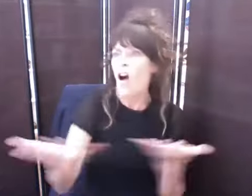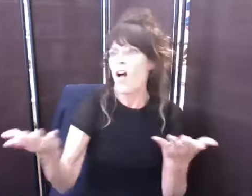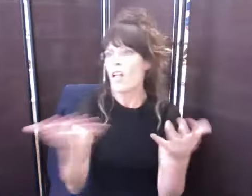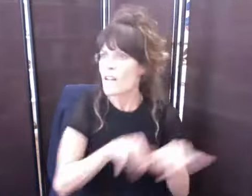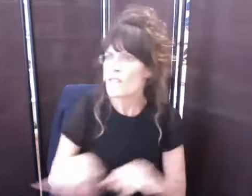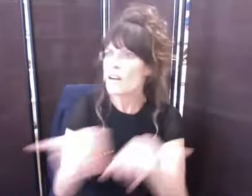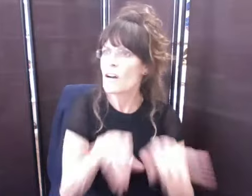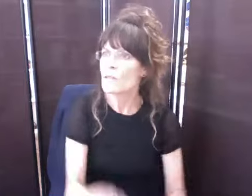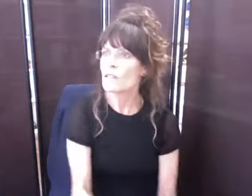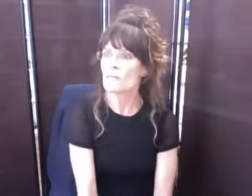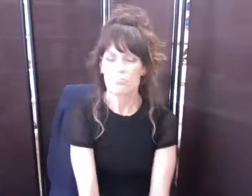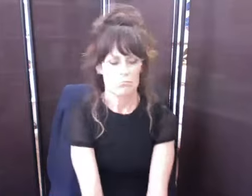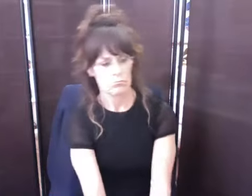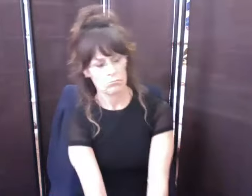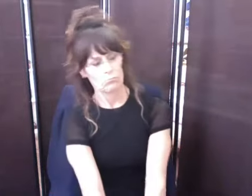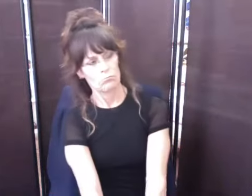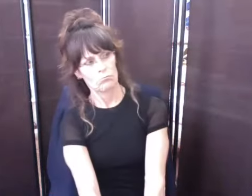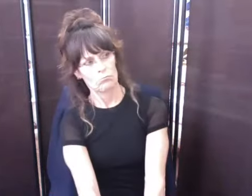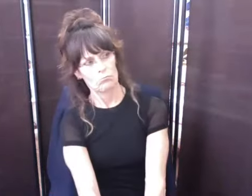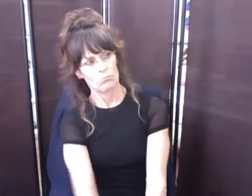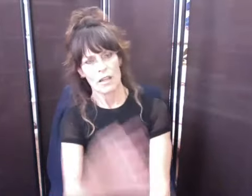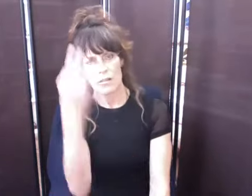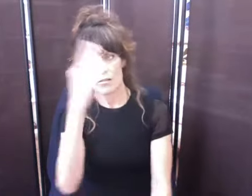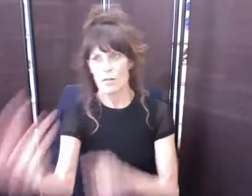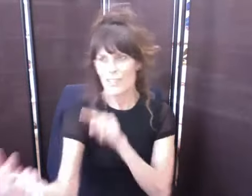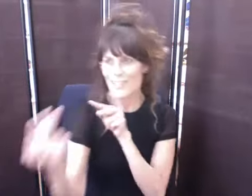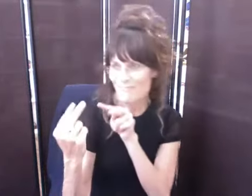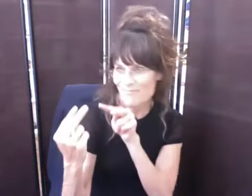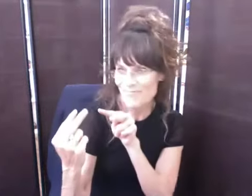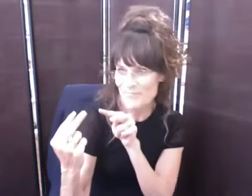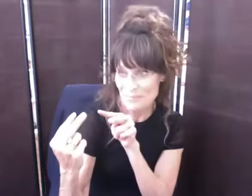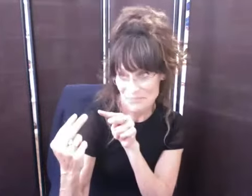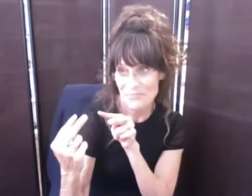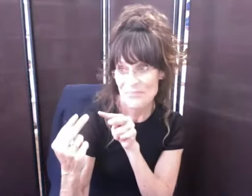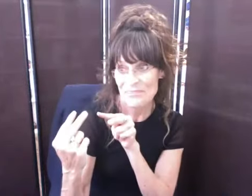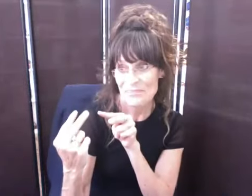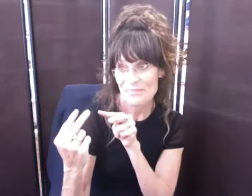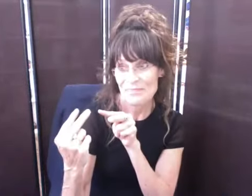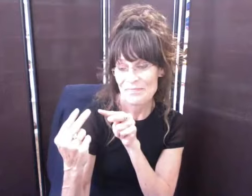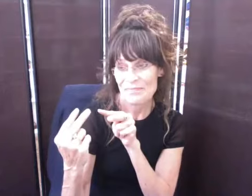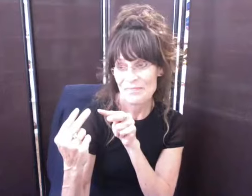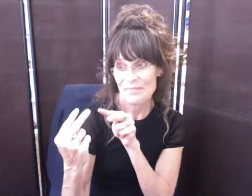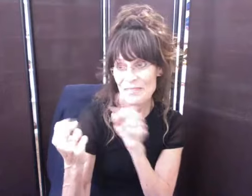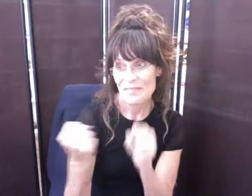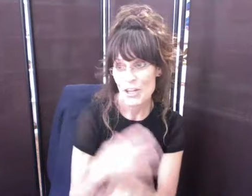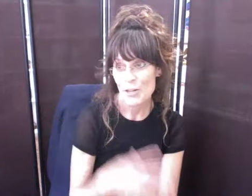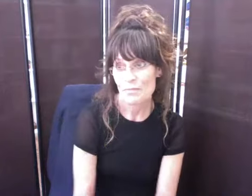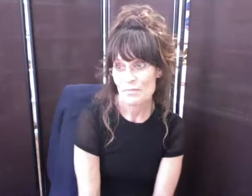I don't know. And he looked me right in the eye with a smile on his face and he said, fear. You cannot be